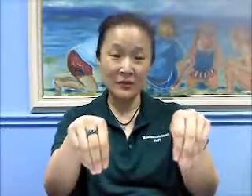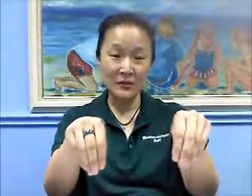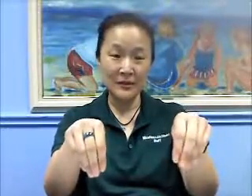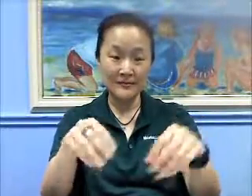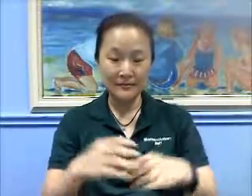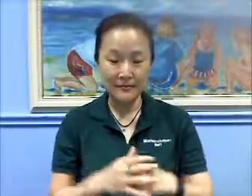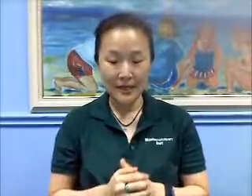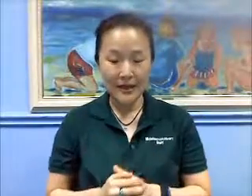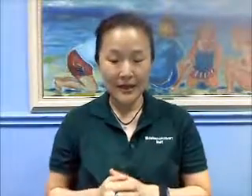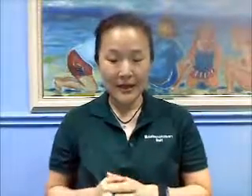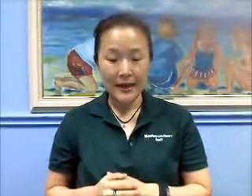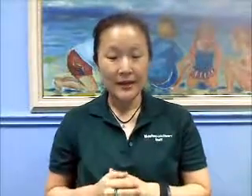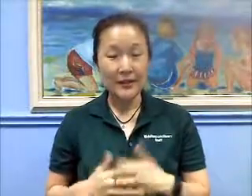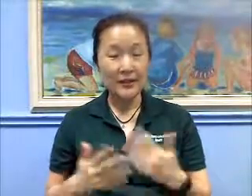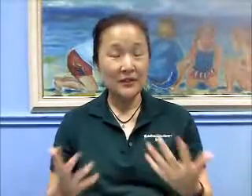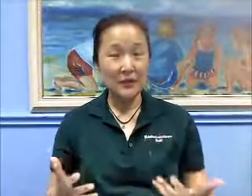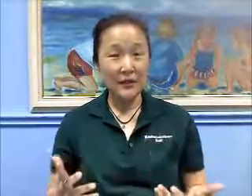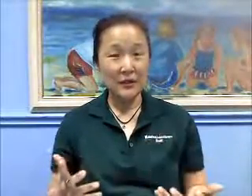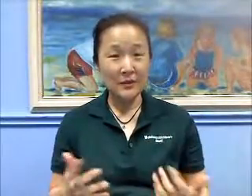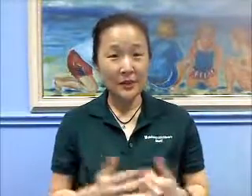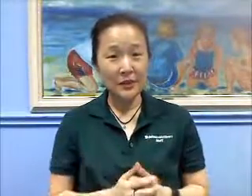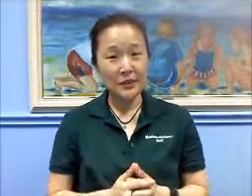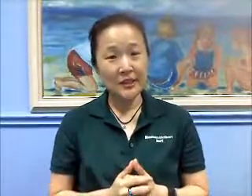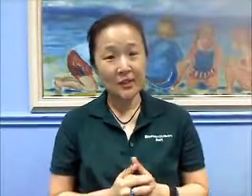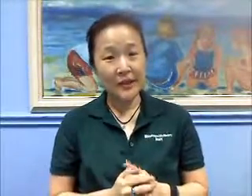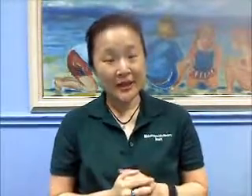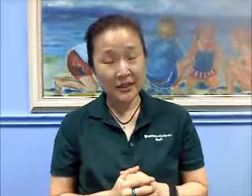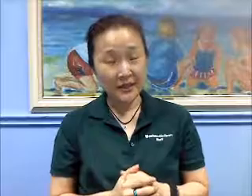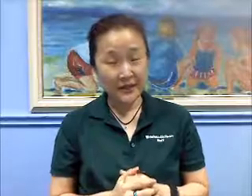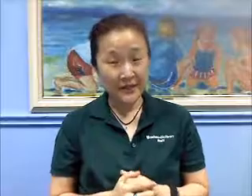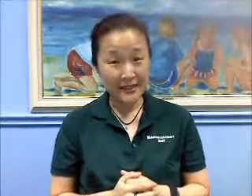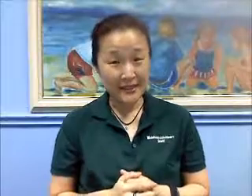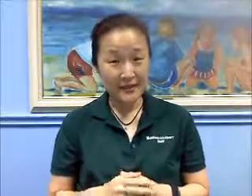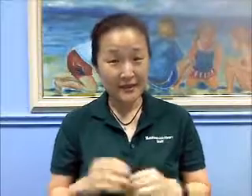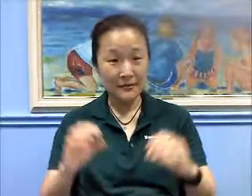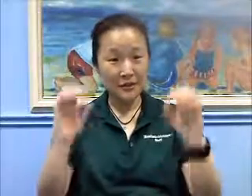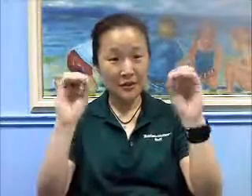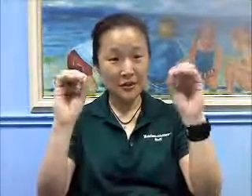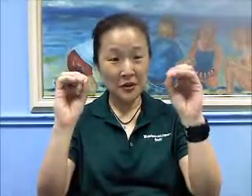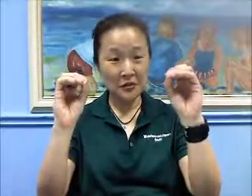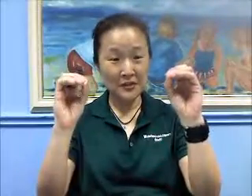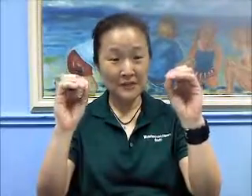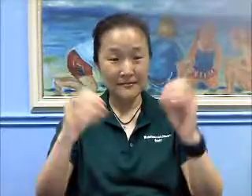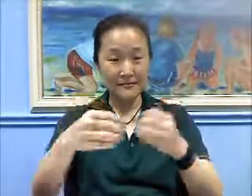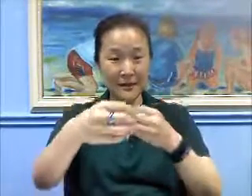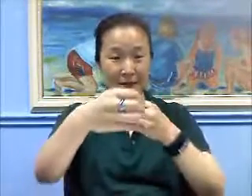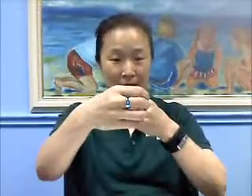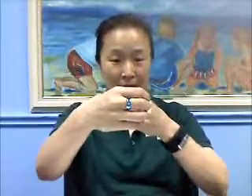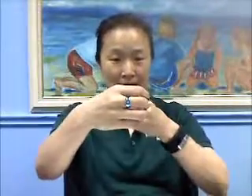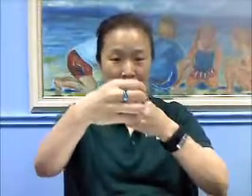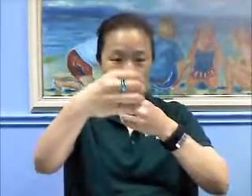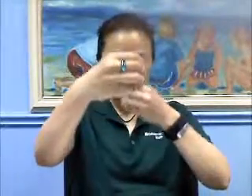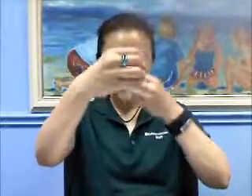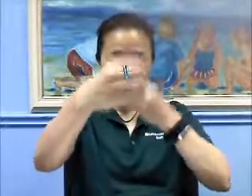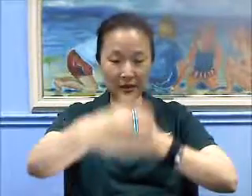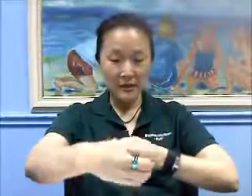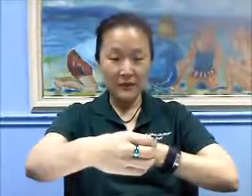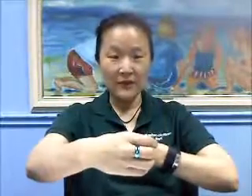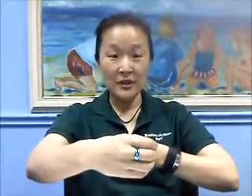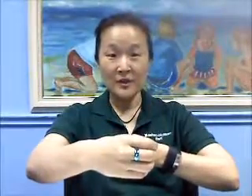store. And then once you've spent all your money, you need to go back to the office. So take two O's, and you do the front and